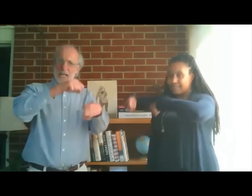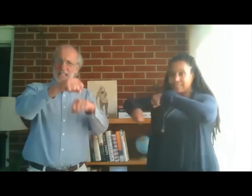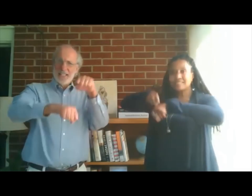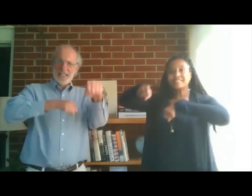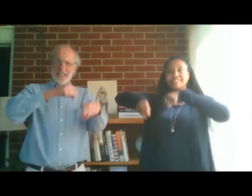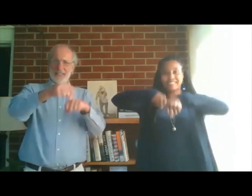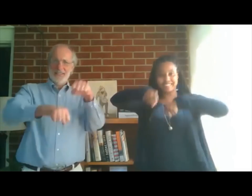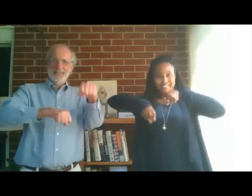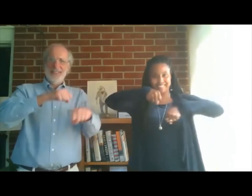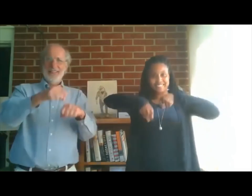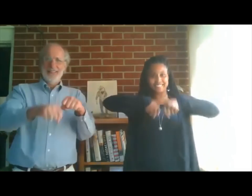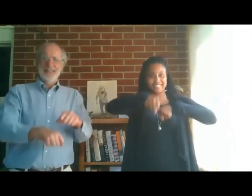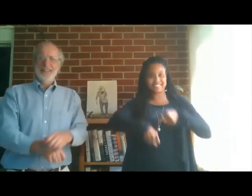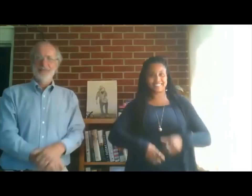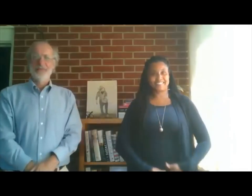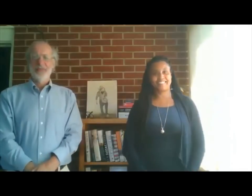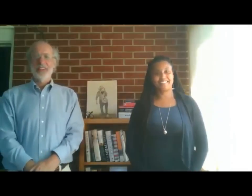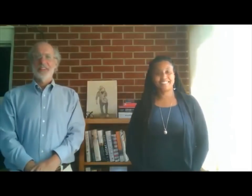Bike.